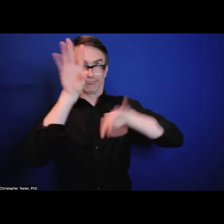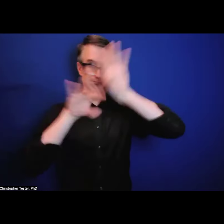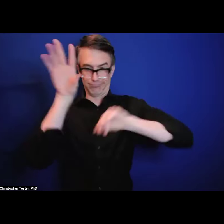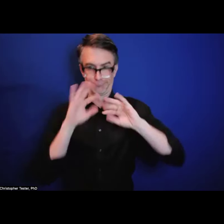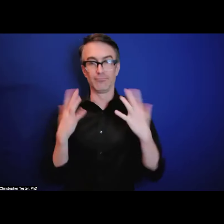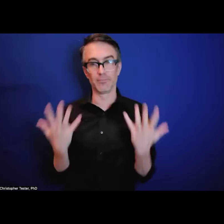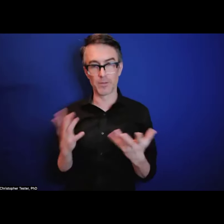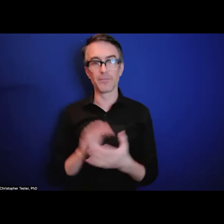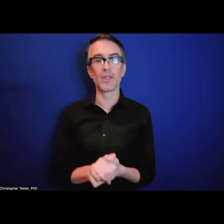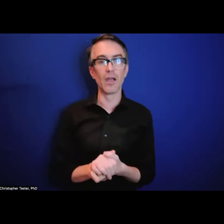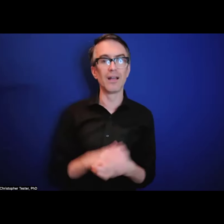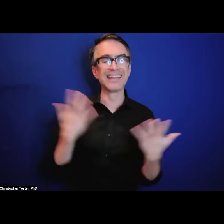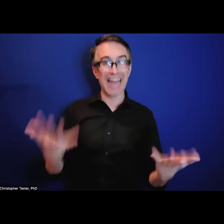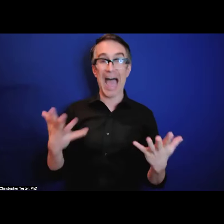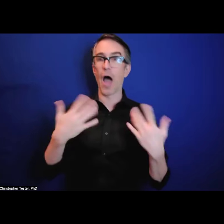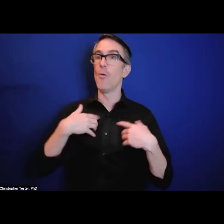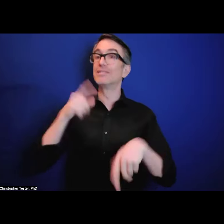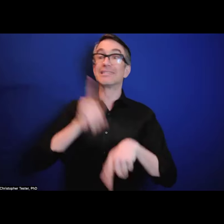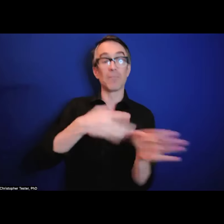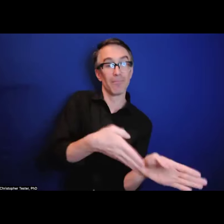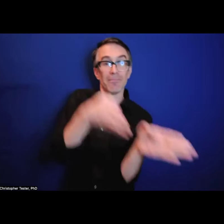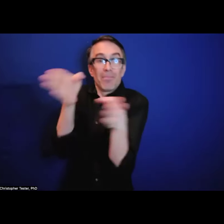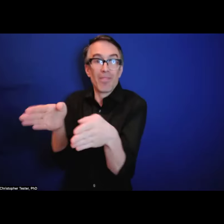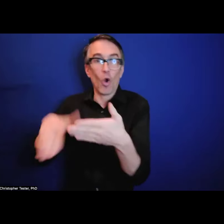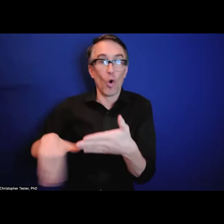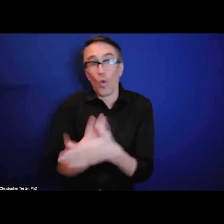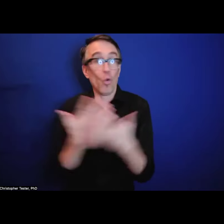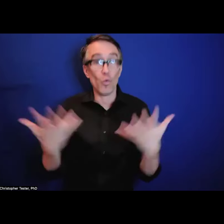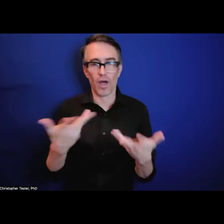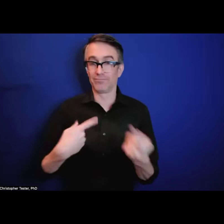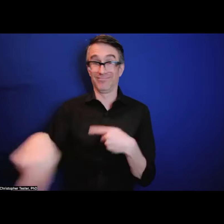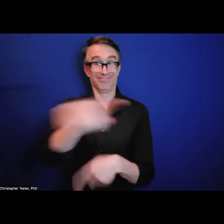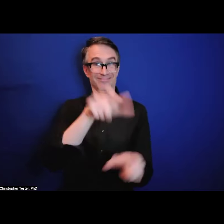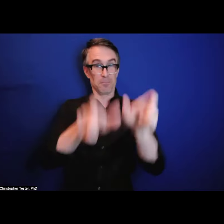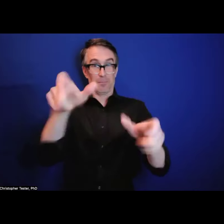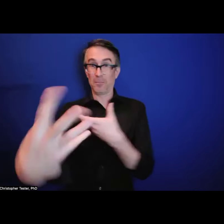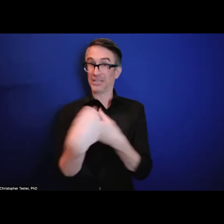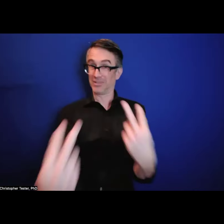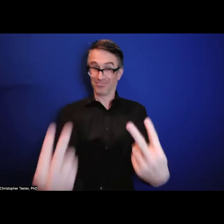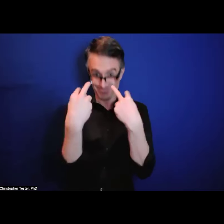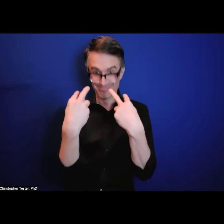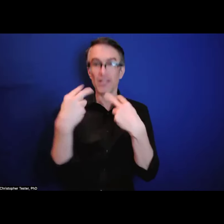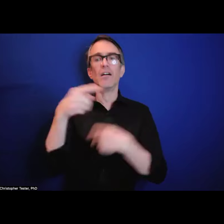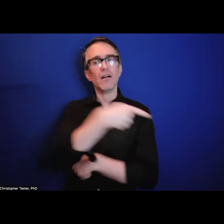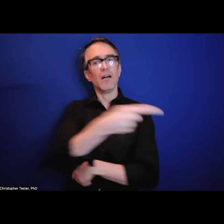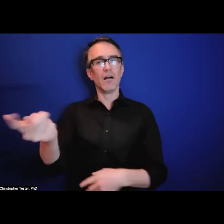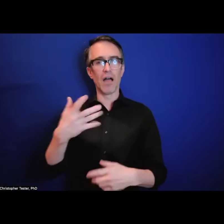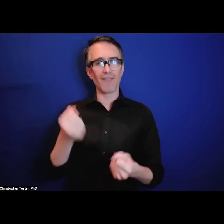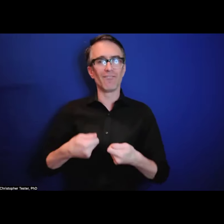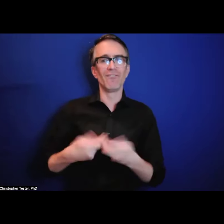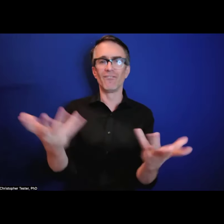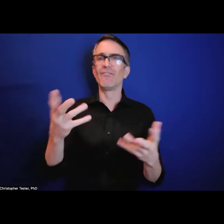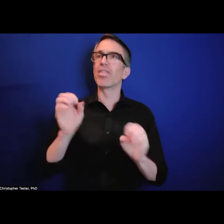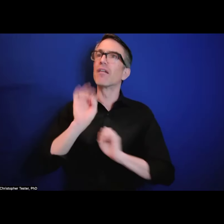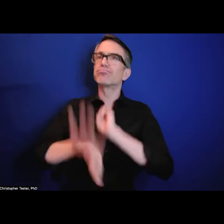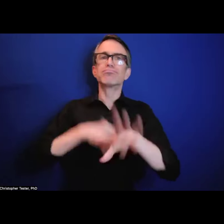to share our experiences. We will now run a poll on this webinar, which will be